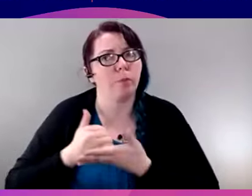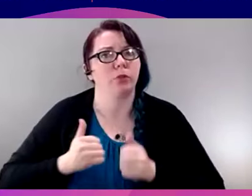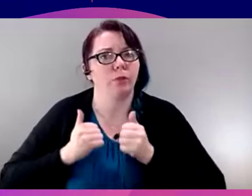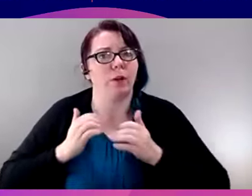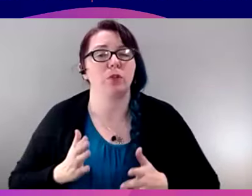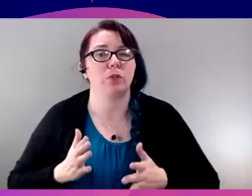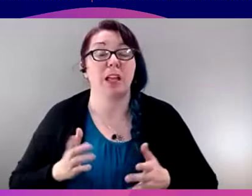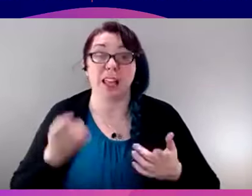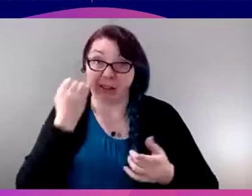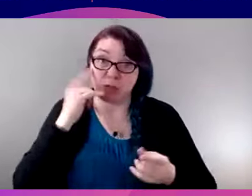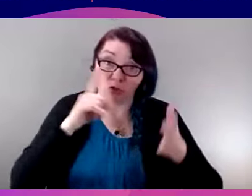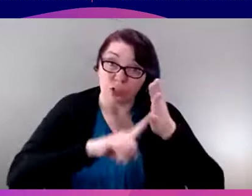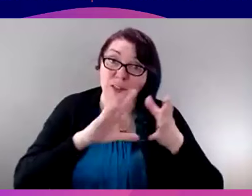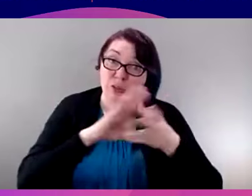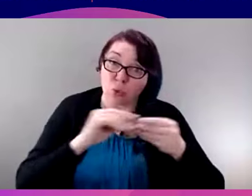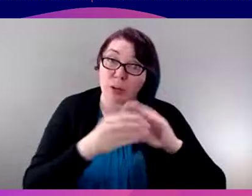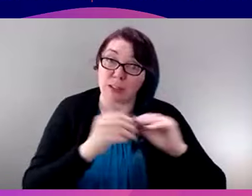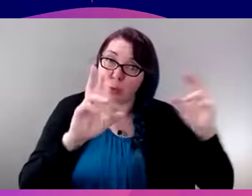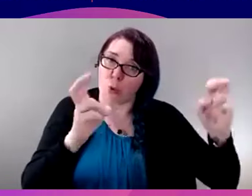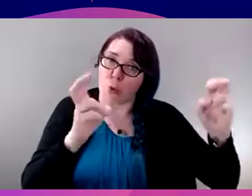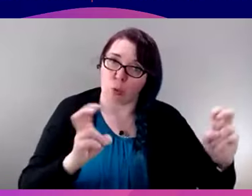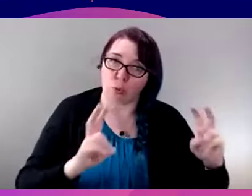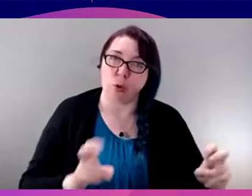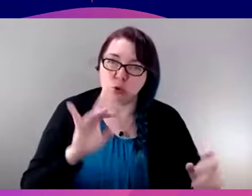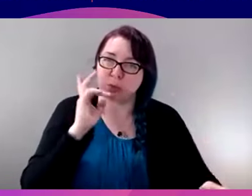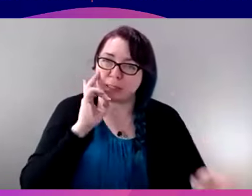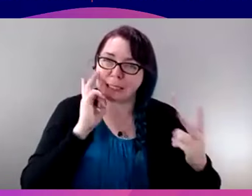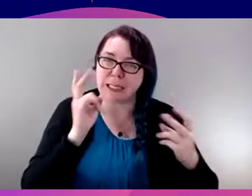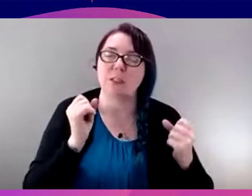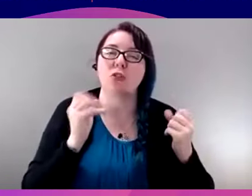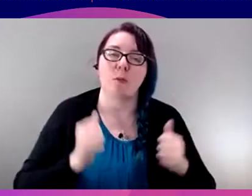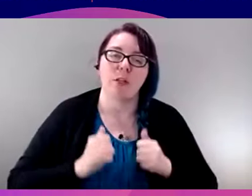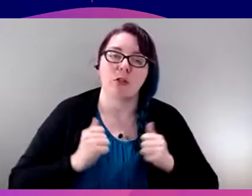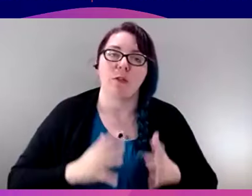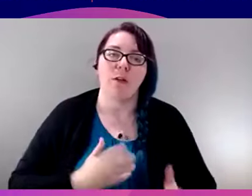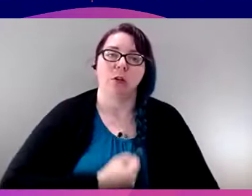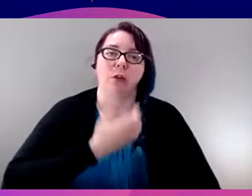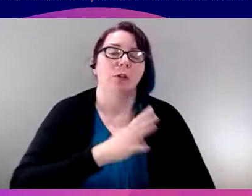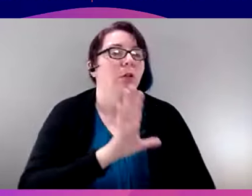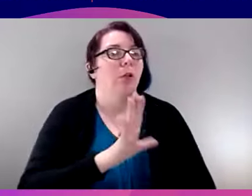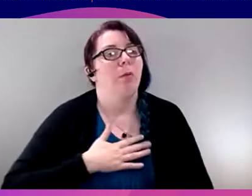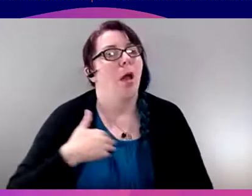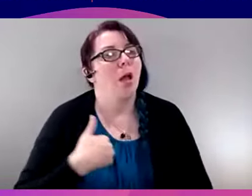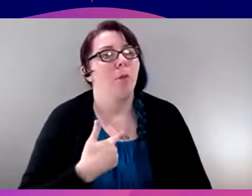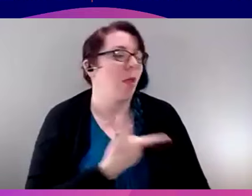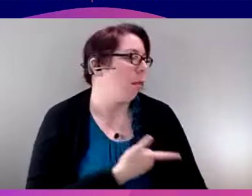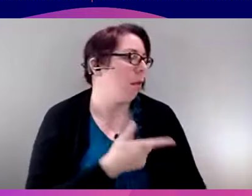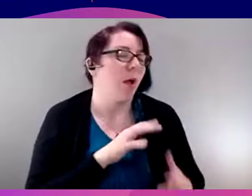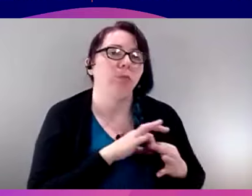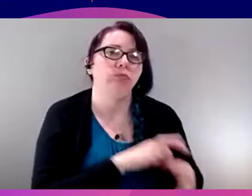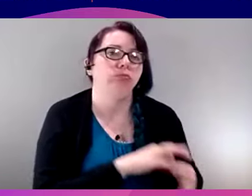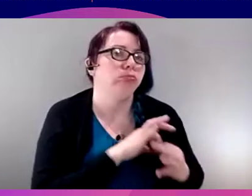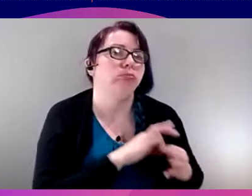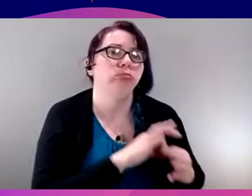just emphasize over and over again the importance of the bond they have with their animals. So we highly encourage folks to go check that